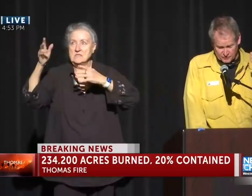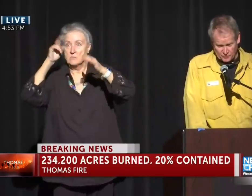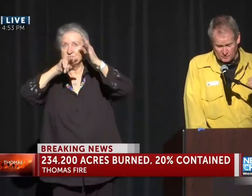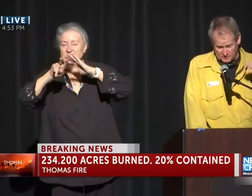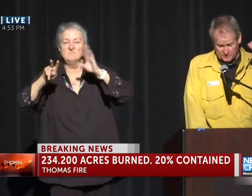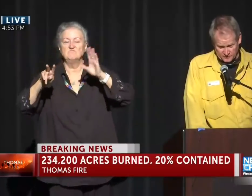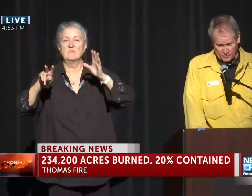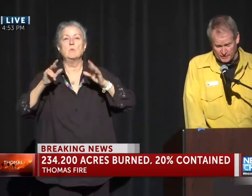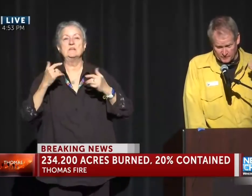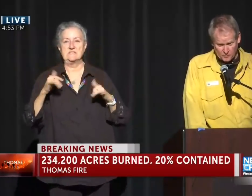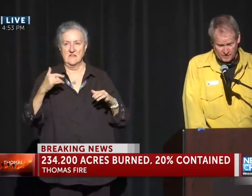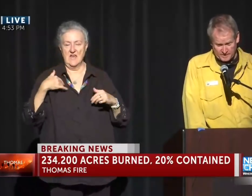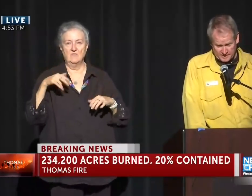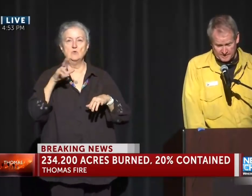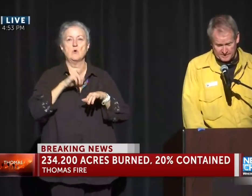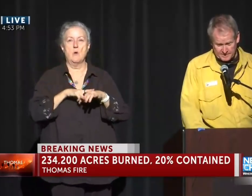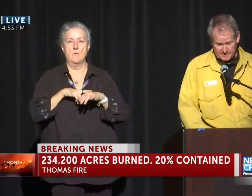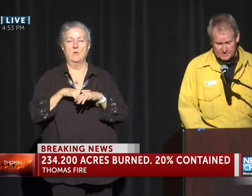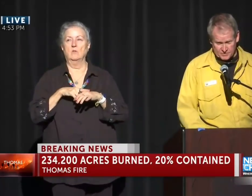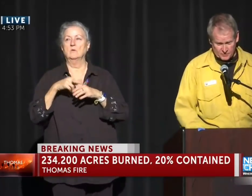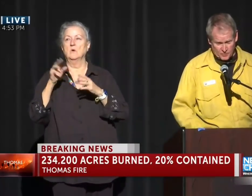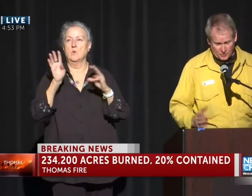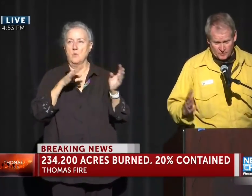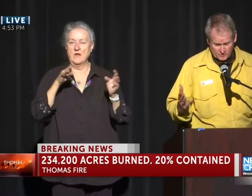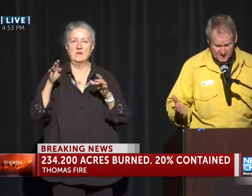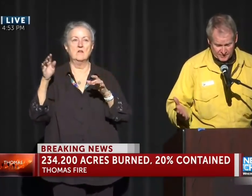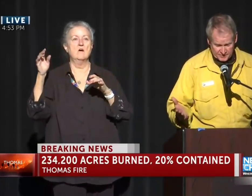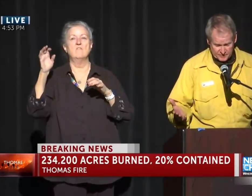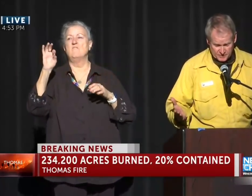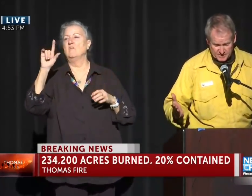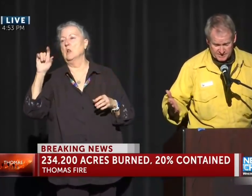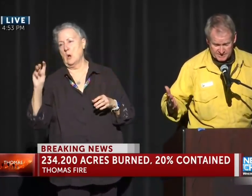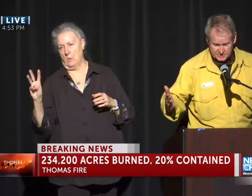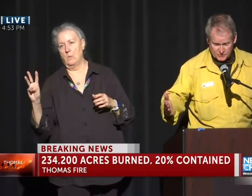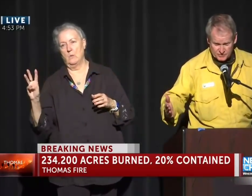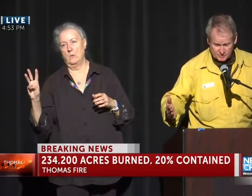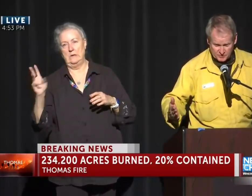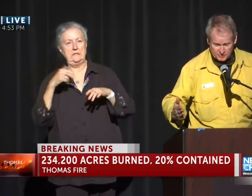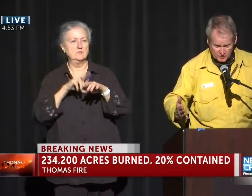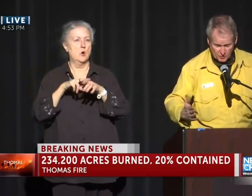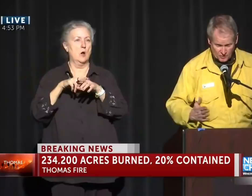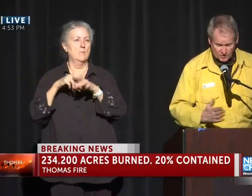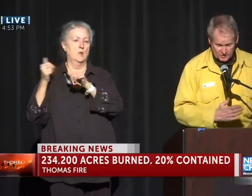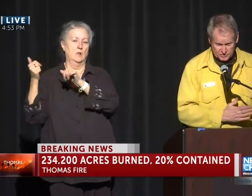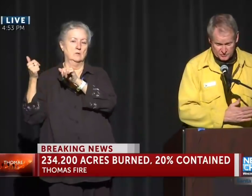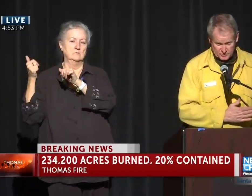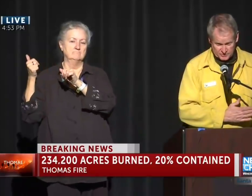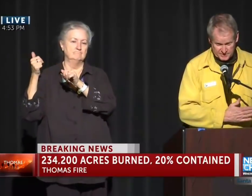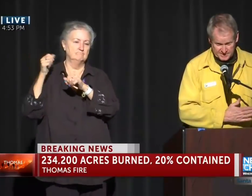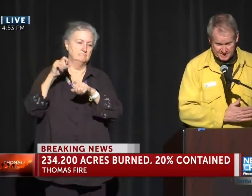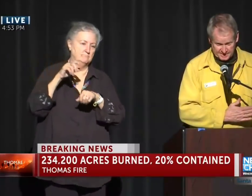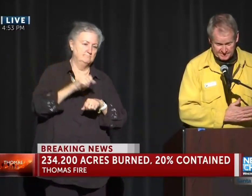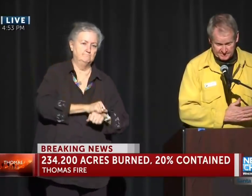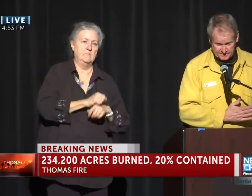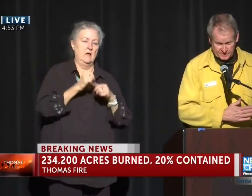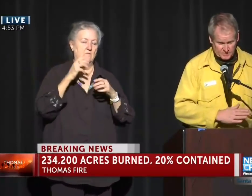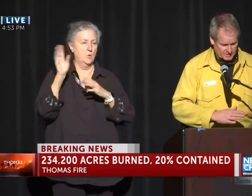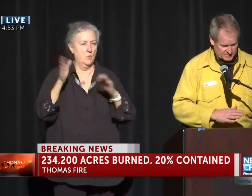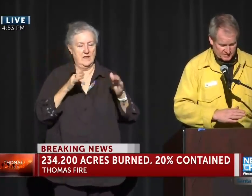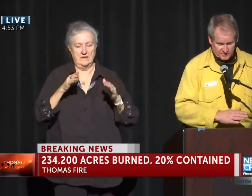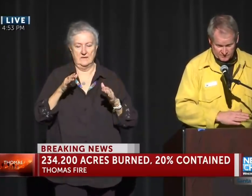still have normal flowing wind. So the normal pattern of the wind is it's going to blow onshore during the